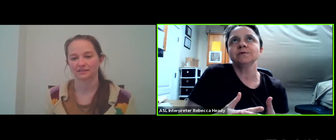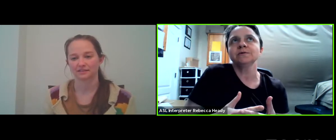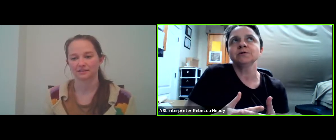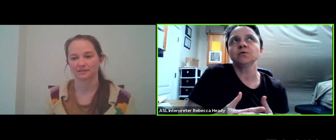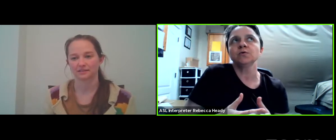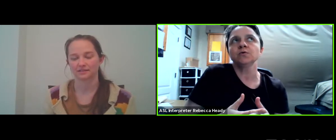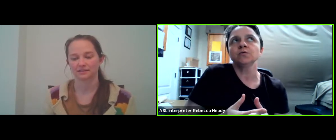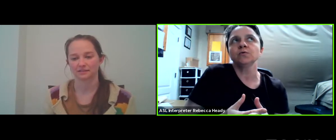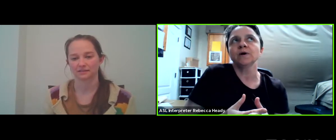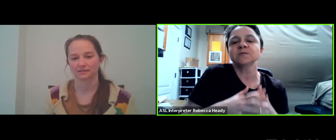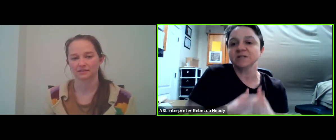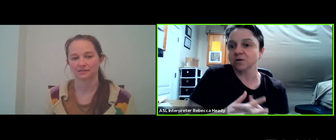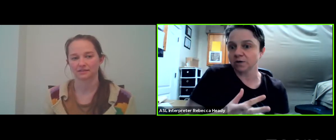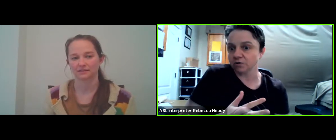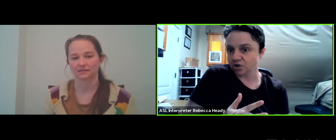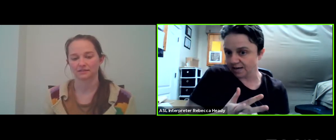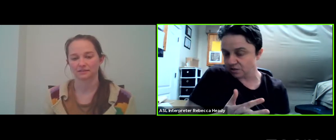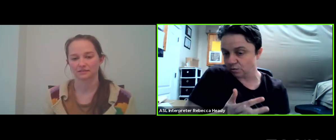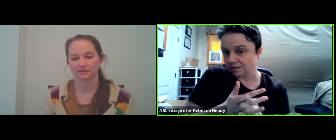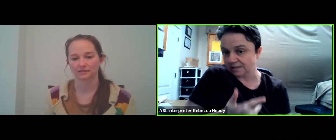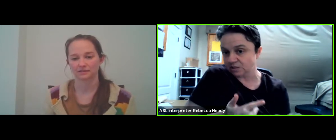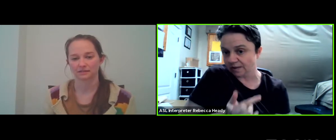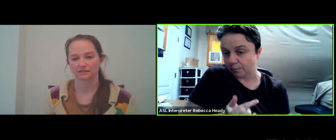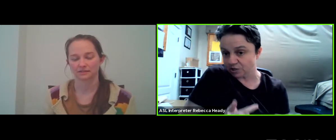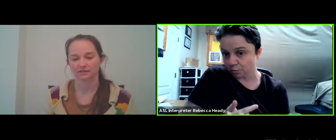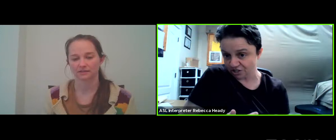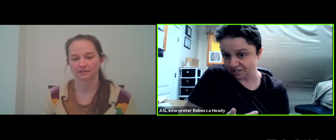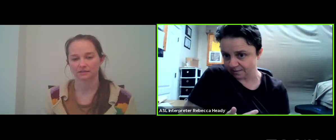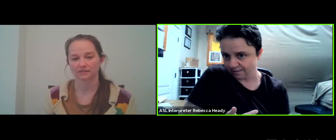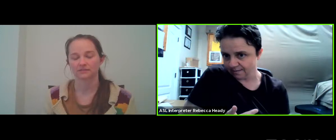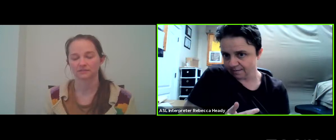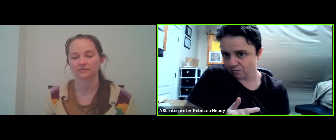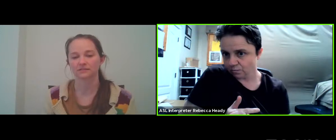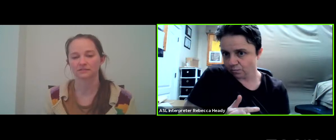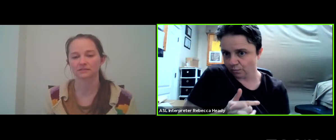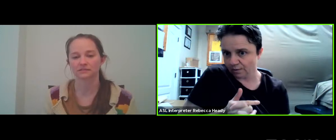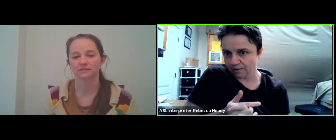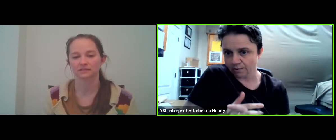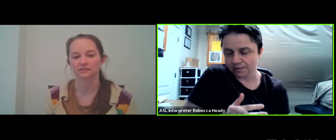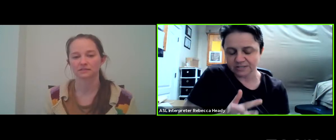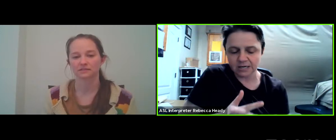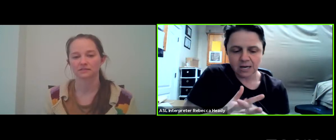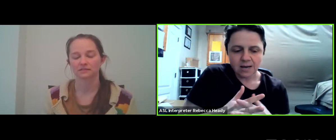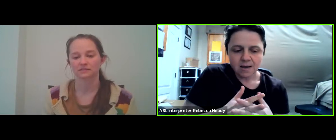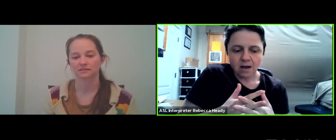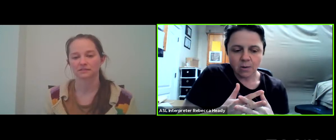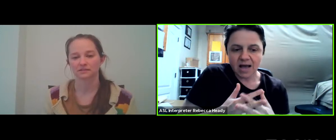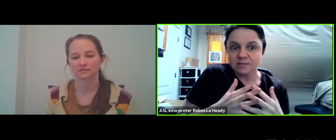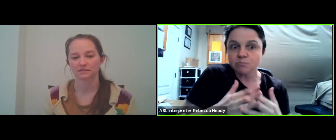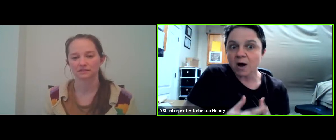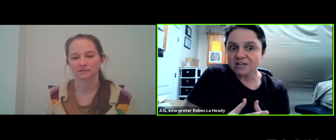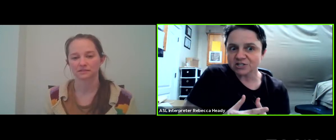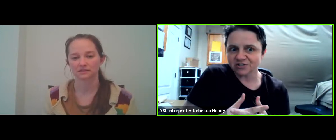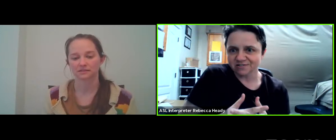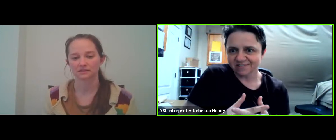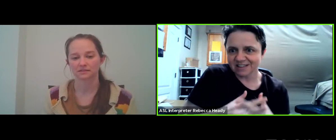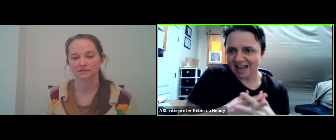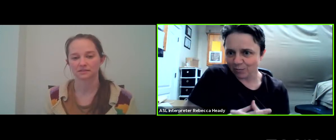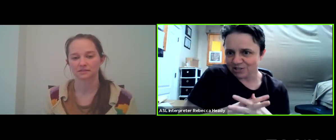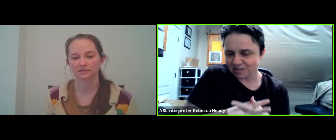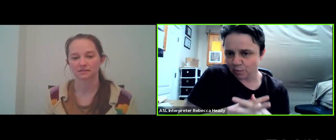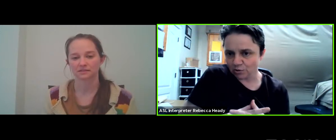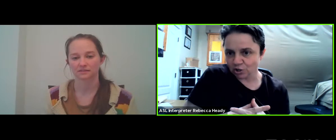to do, especially when you're trying to do language immersion with your son, as